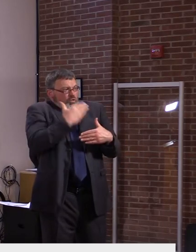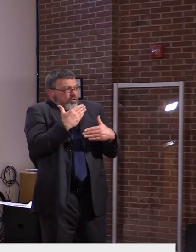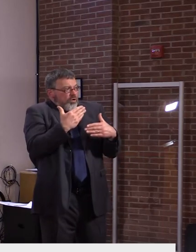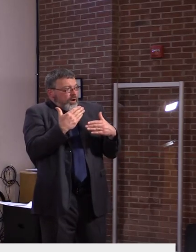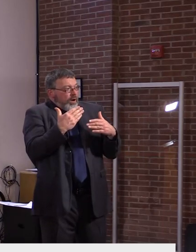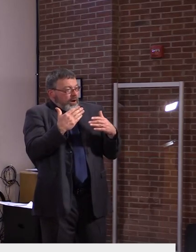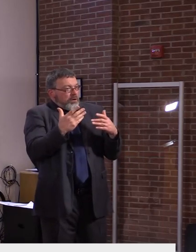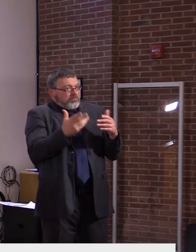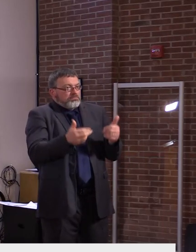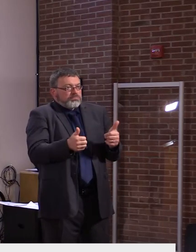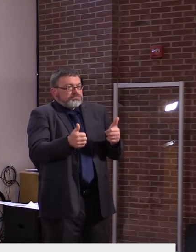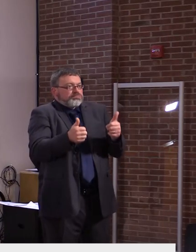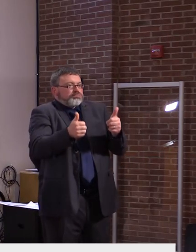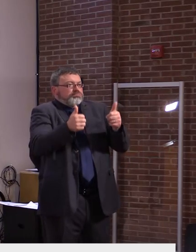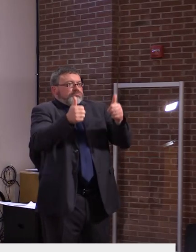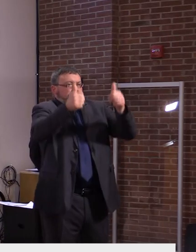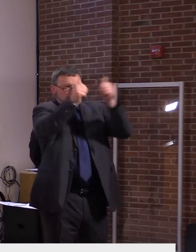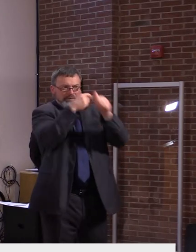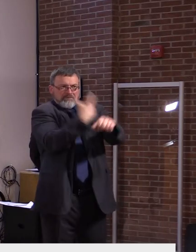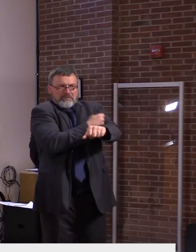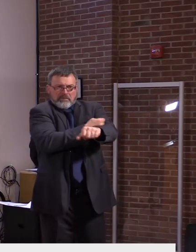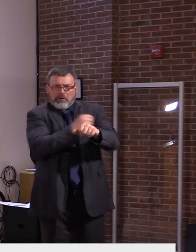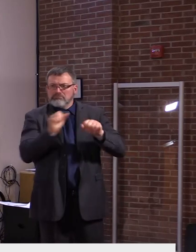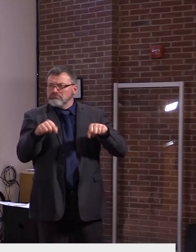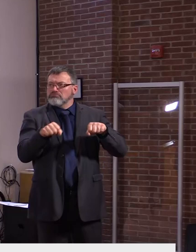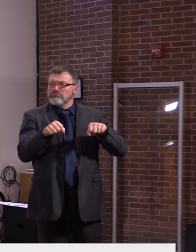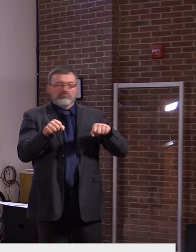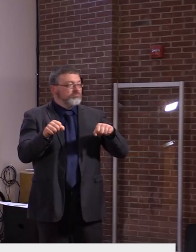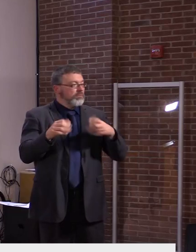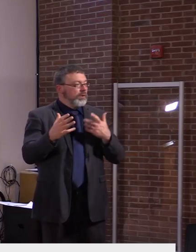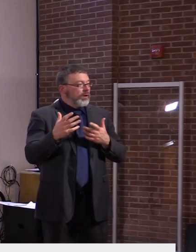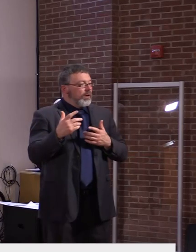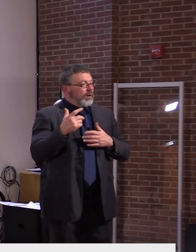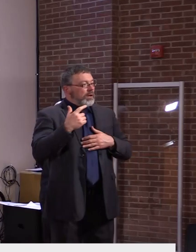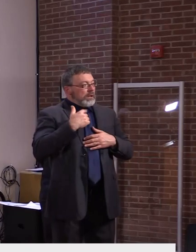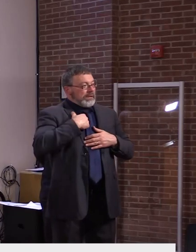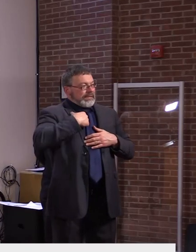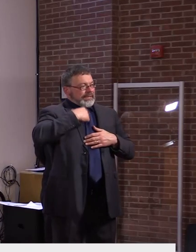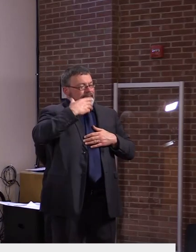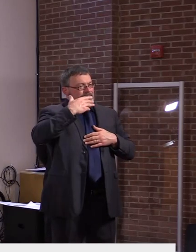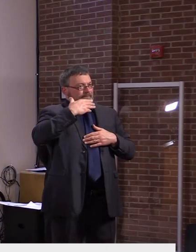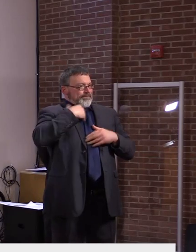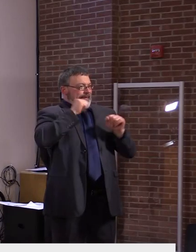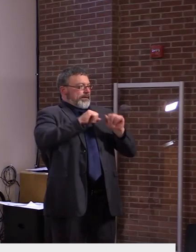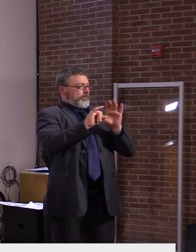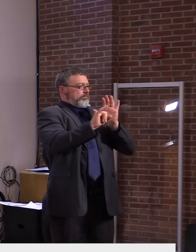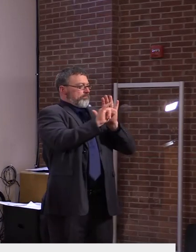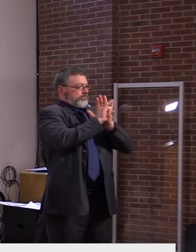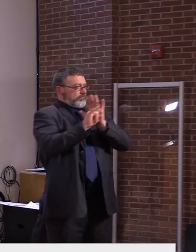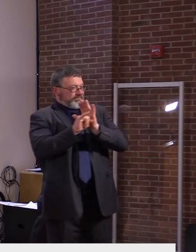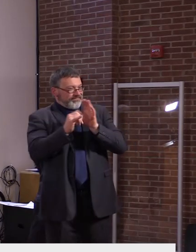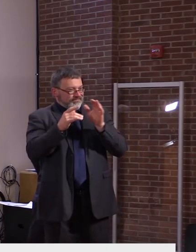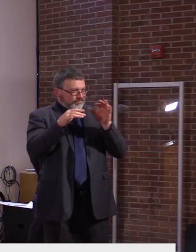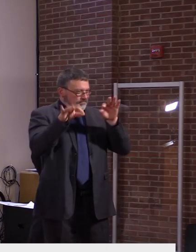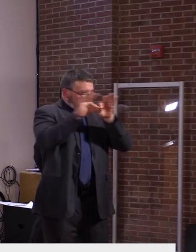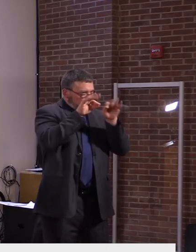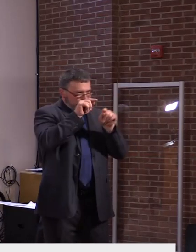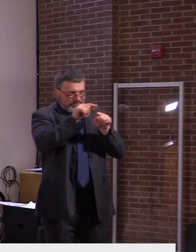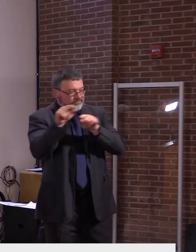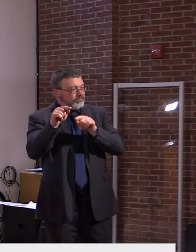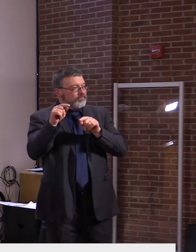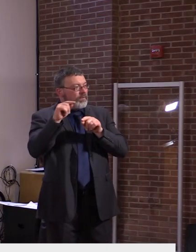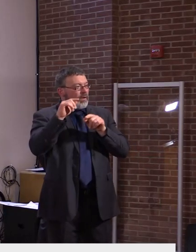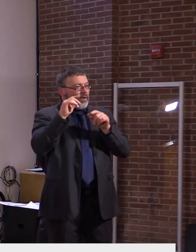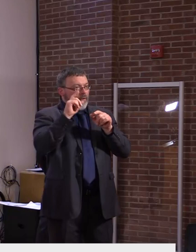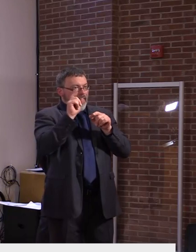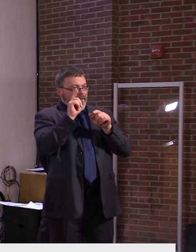So I think we can call it out, so to speak, and emphasize it, and especially now with what you've